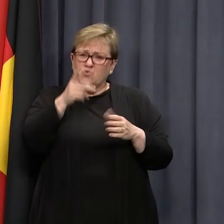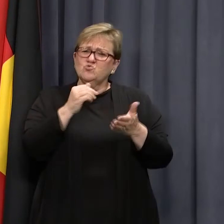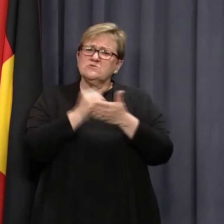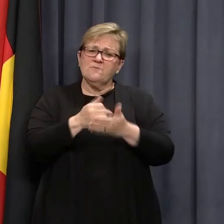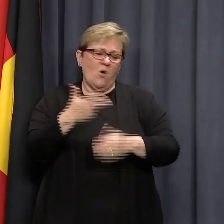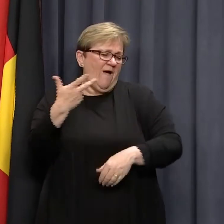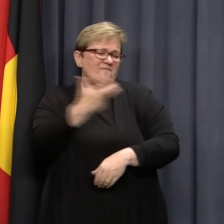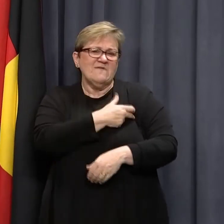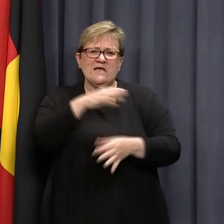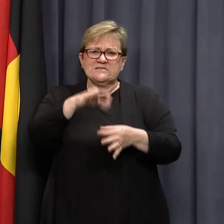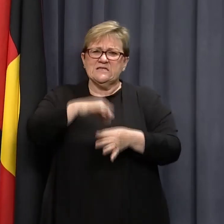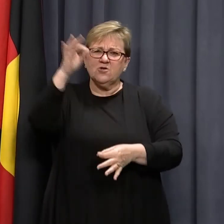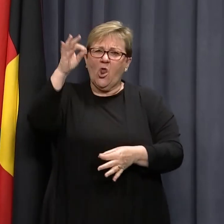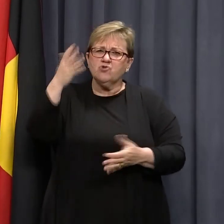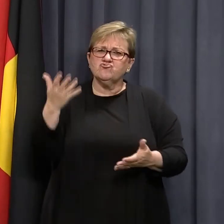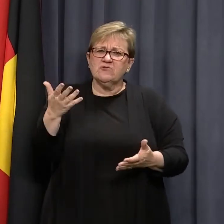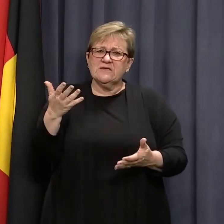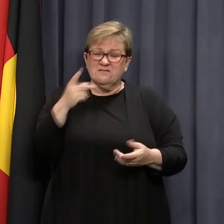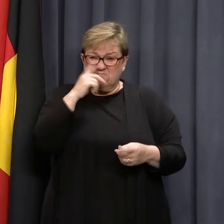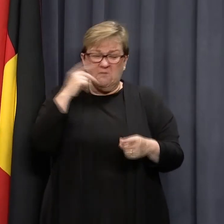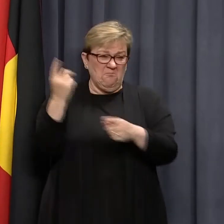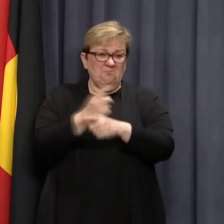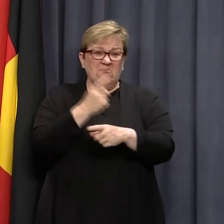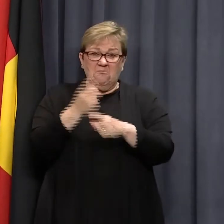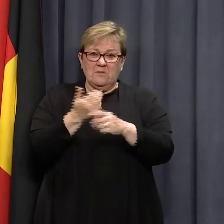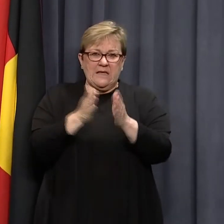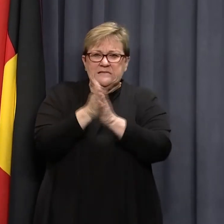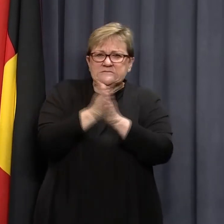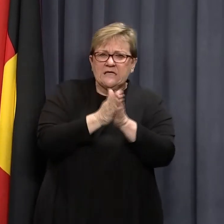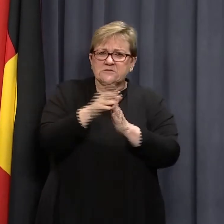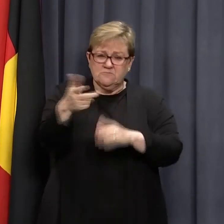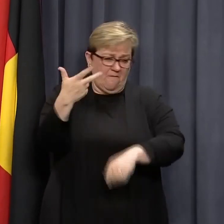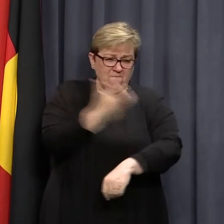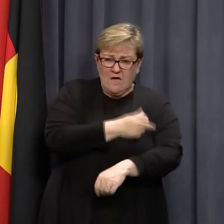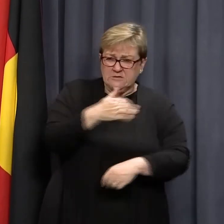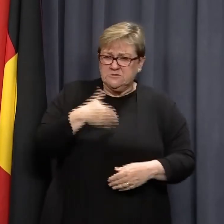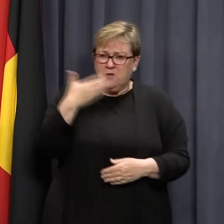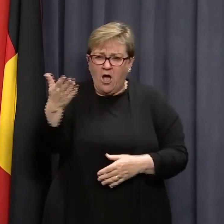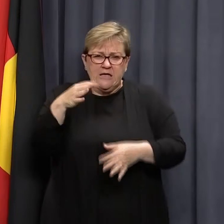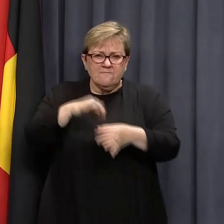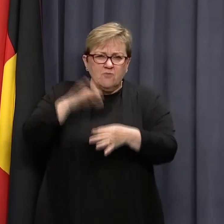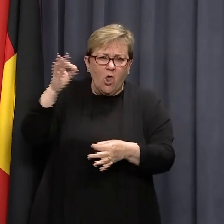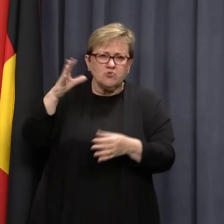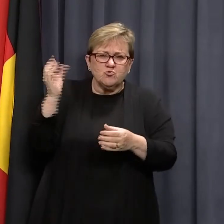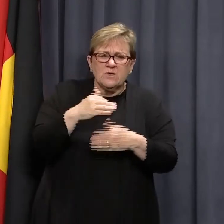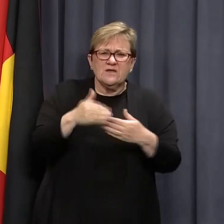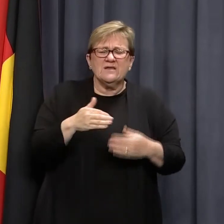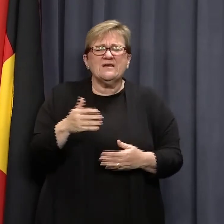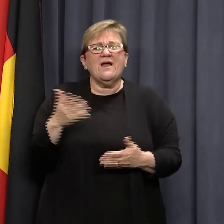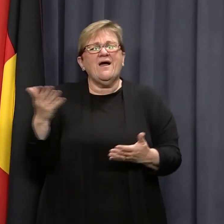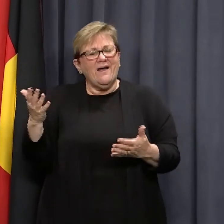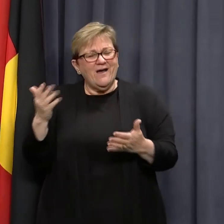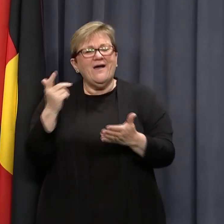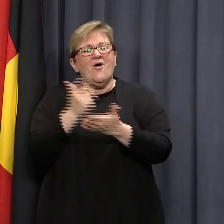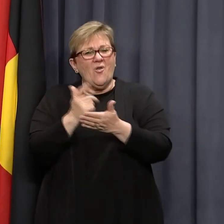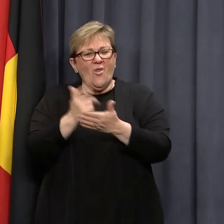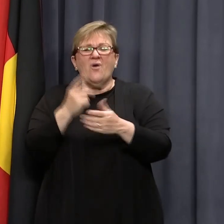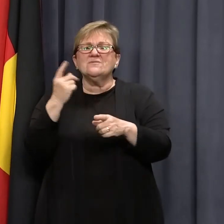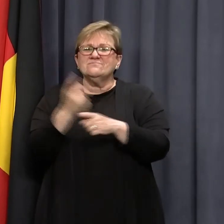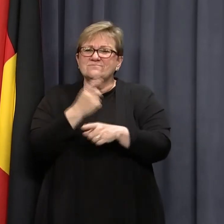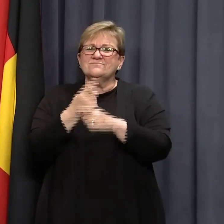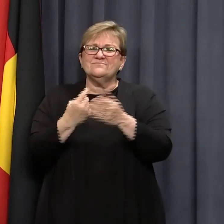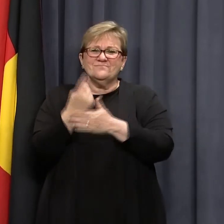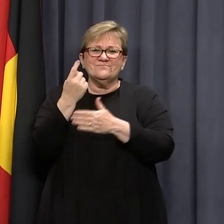out there? There's discussion around an incentive. Look, I think there are a lot of discussions that are occurring